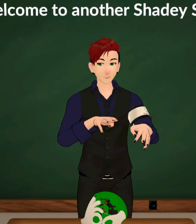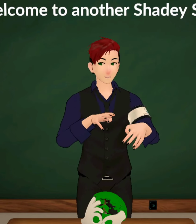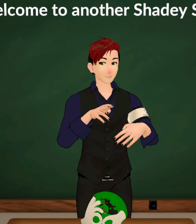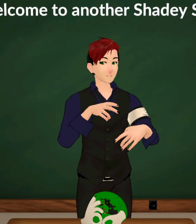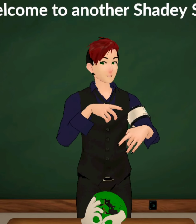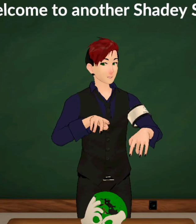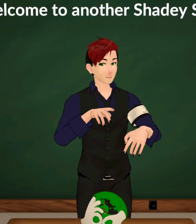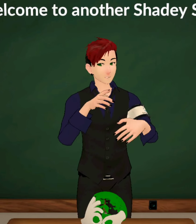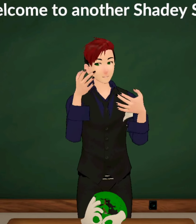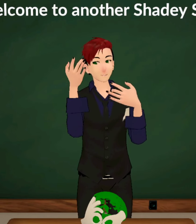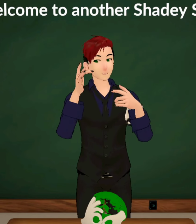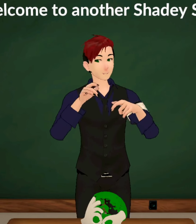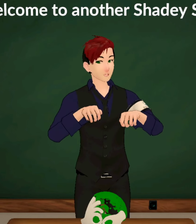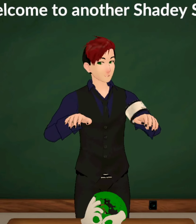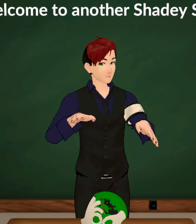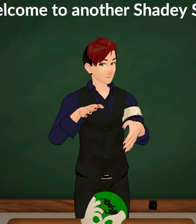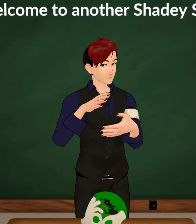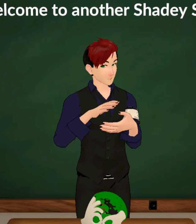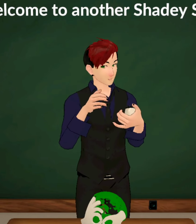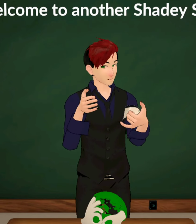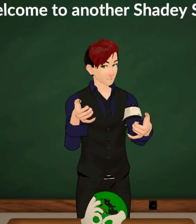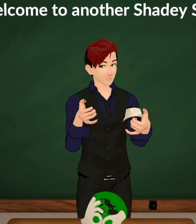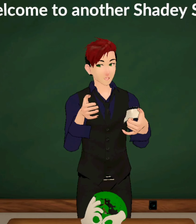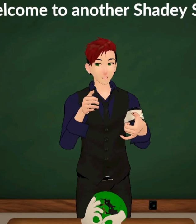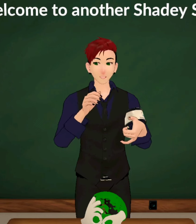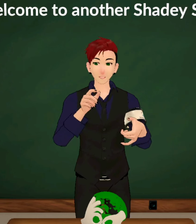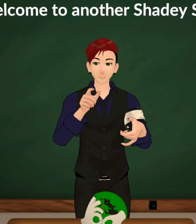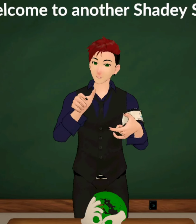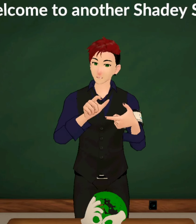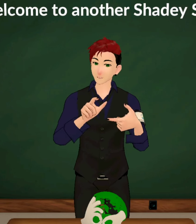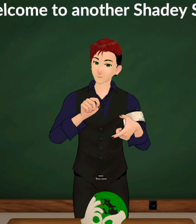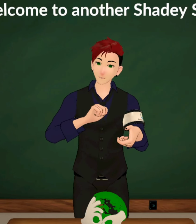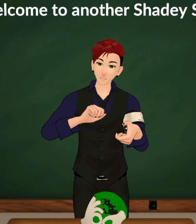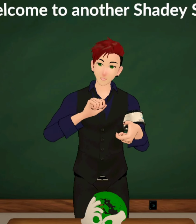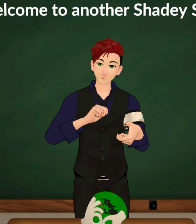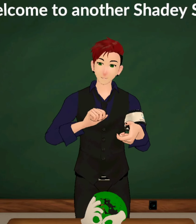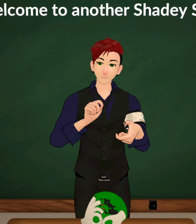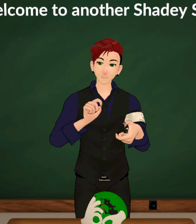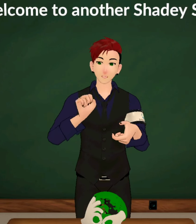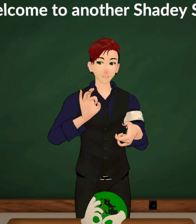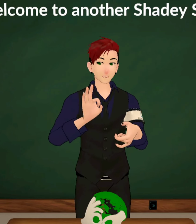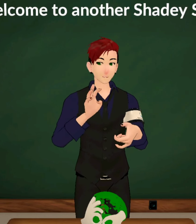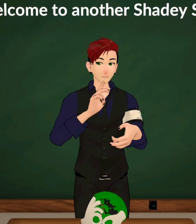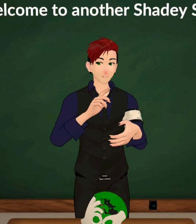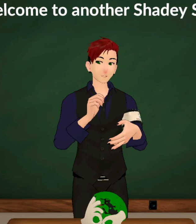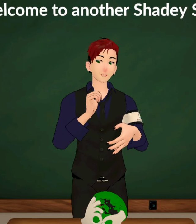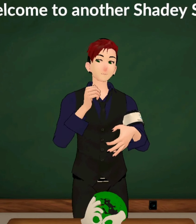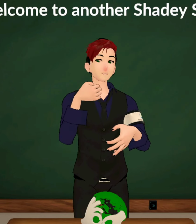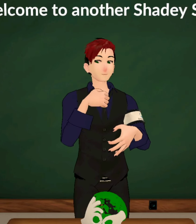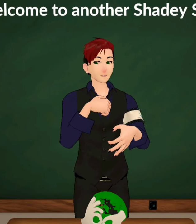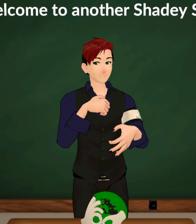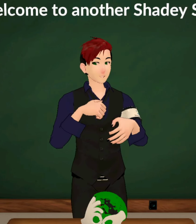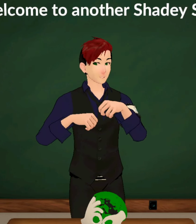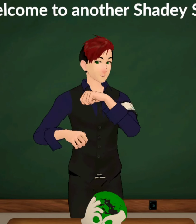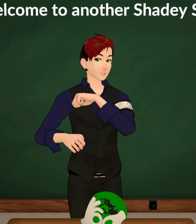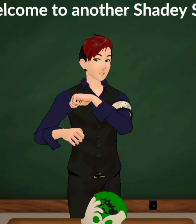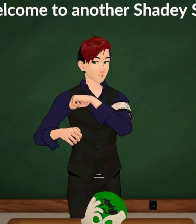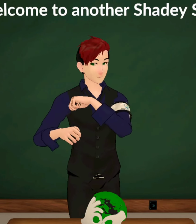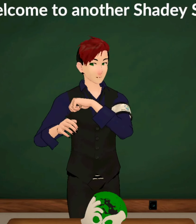hallway, but there's a sickness going around my school right now. I have a little bit of a cough, so if I have to randomly like mute myself so I can cough and